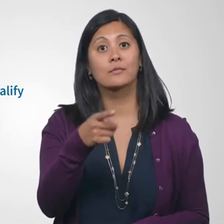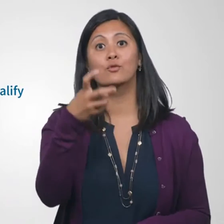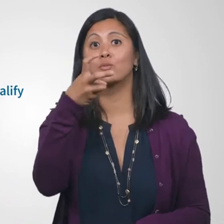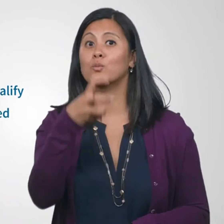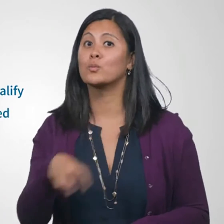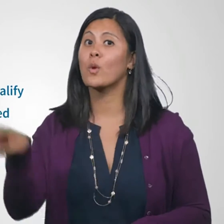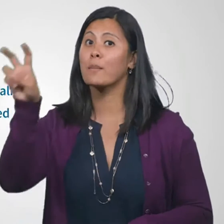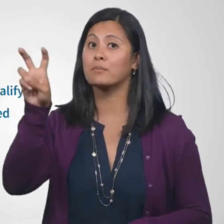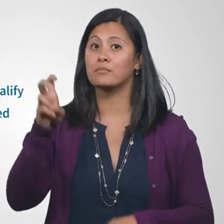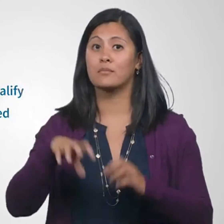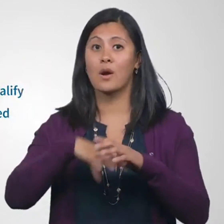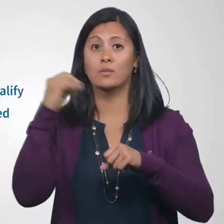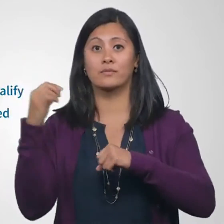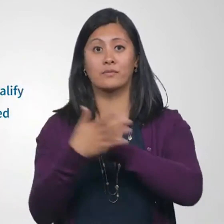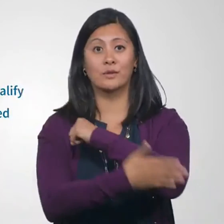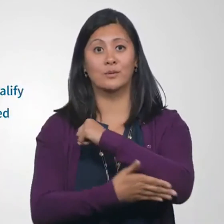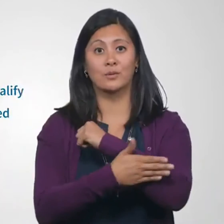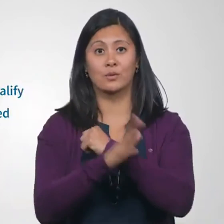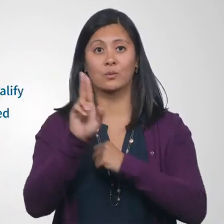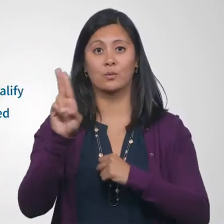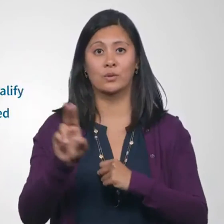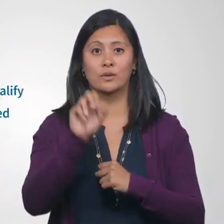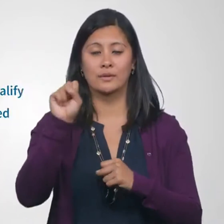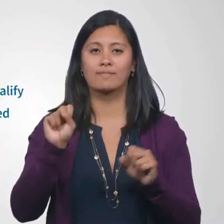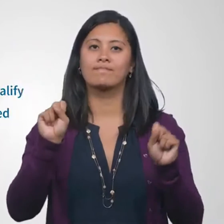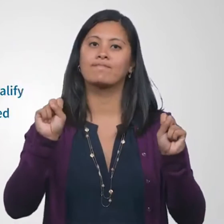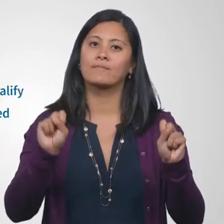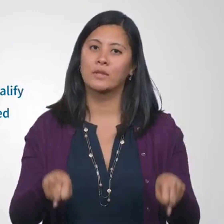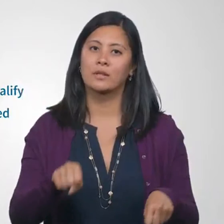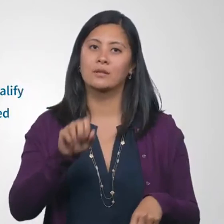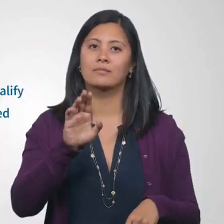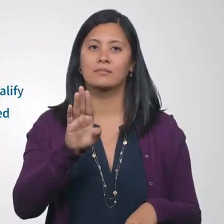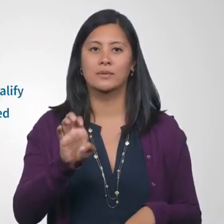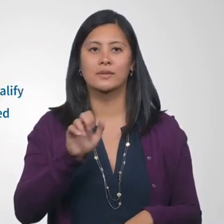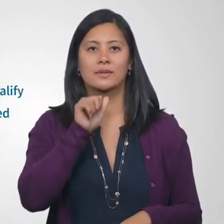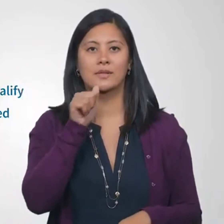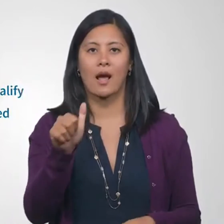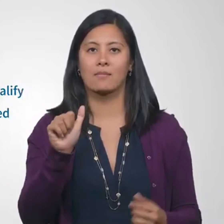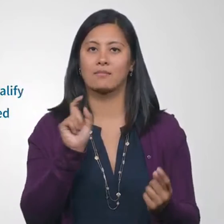Trips outside of the United States count against this requirement.